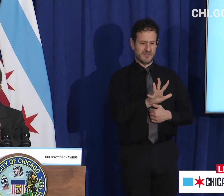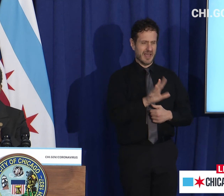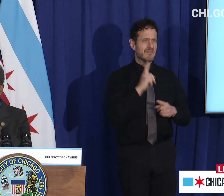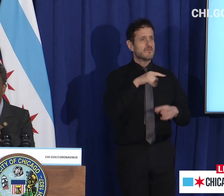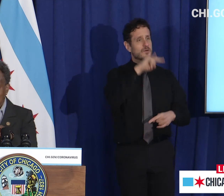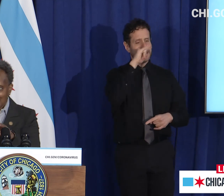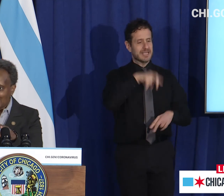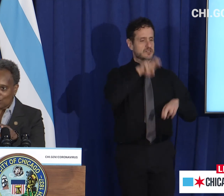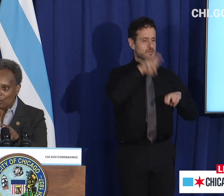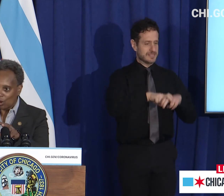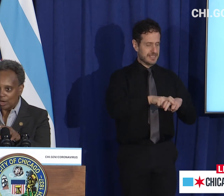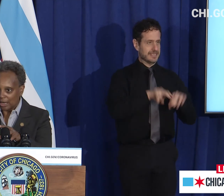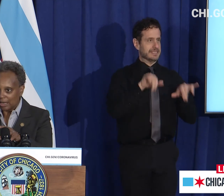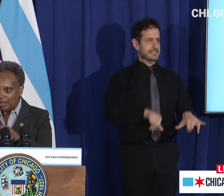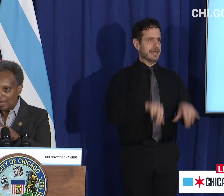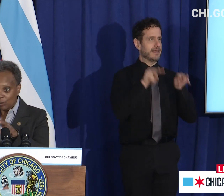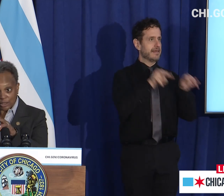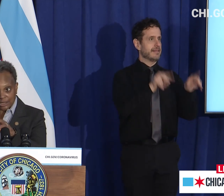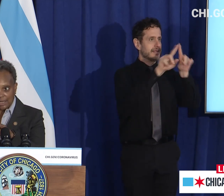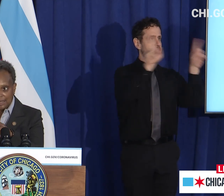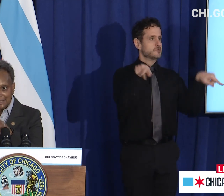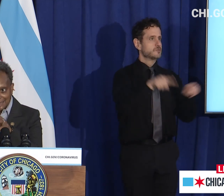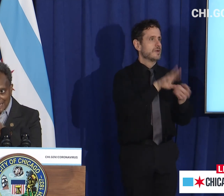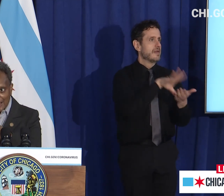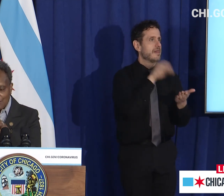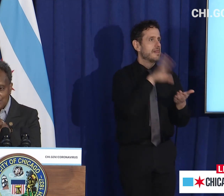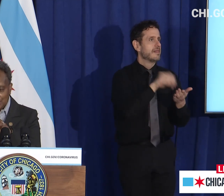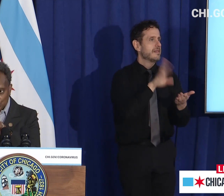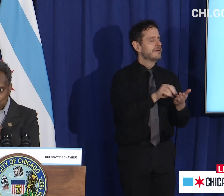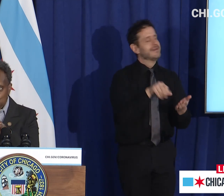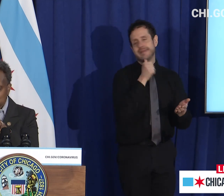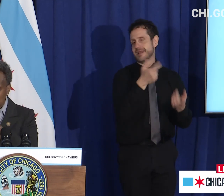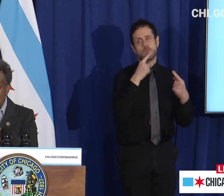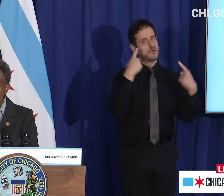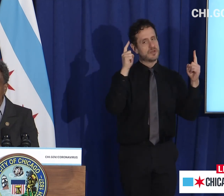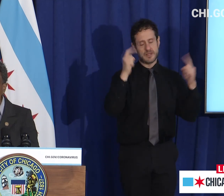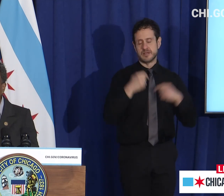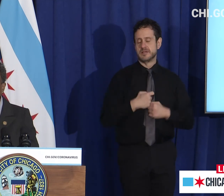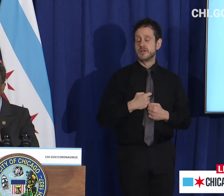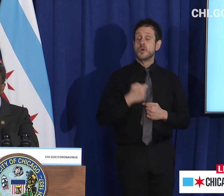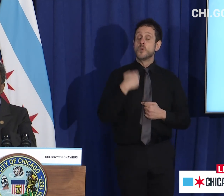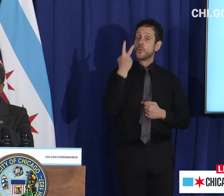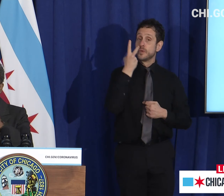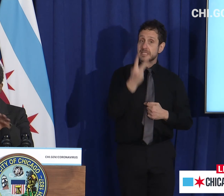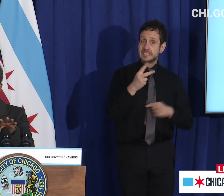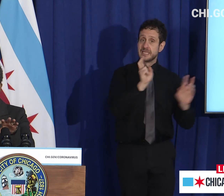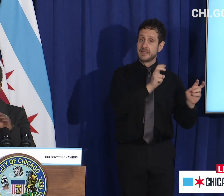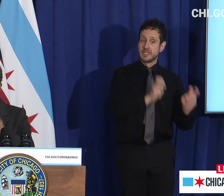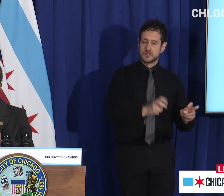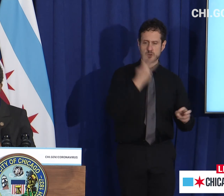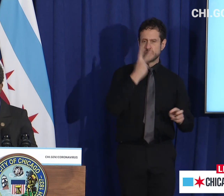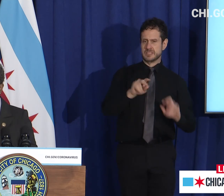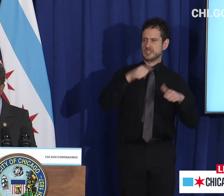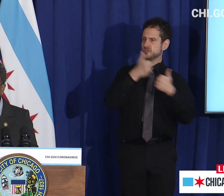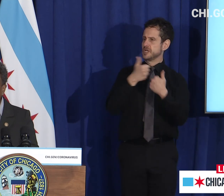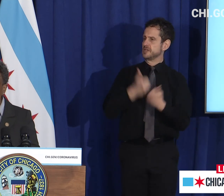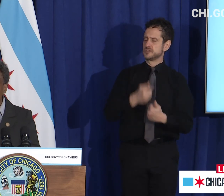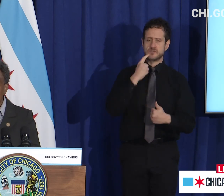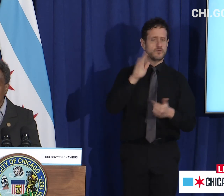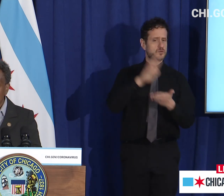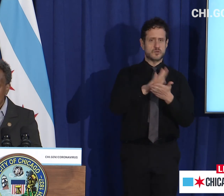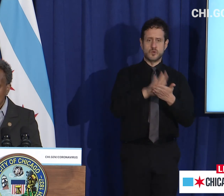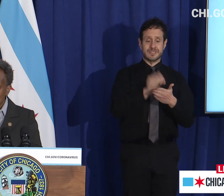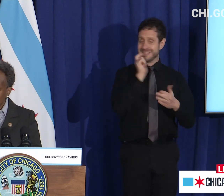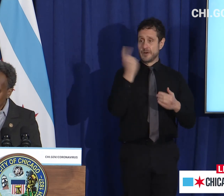screen, it's not working. And we're seeing the same issues and challenges in school systems across the